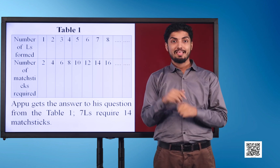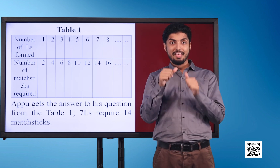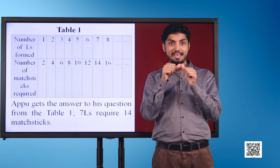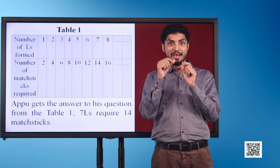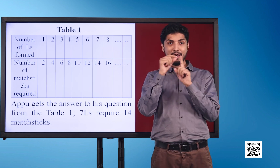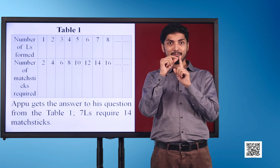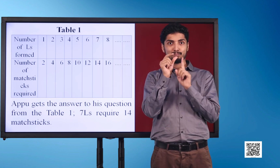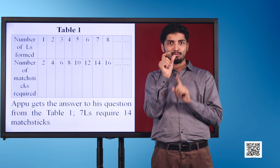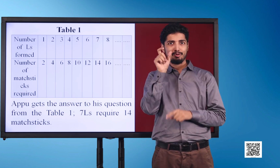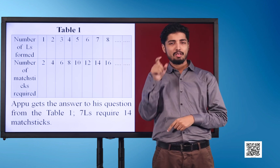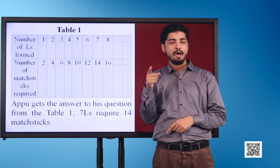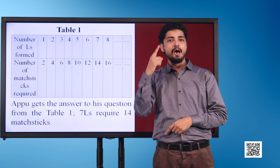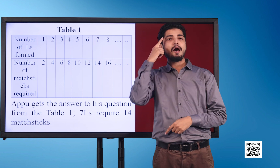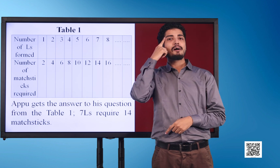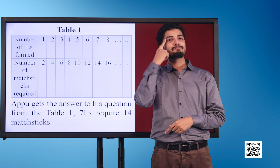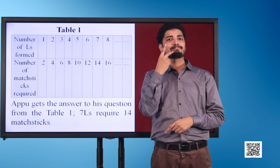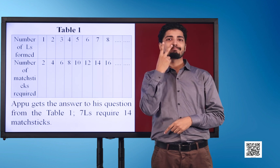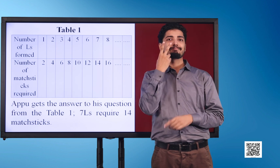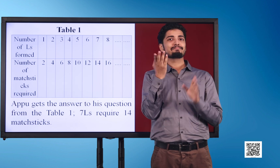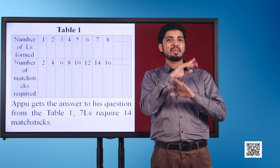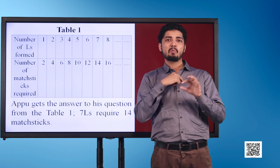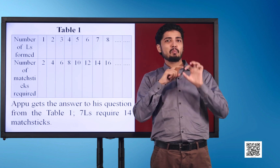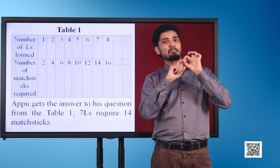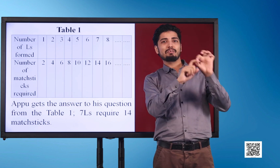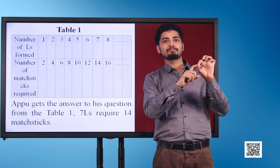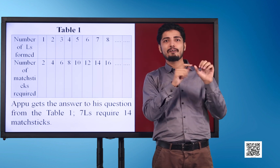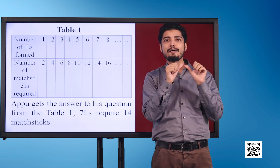Appu gets the answer to his question from the table 1.